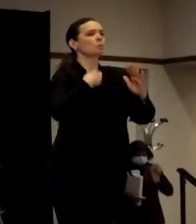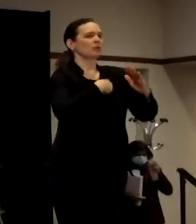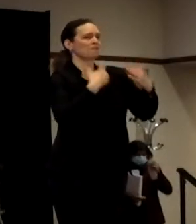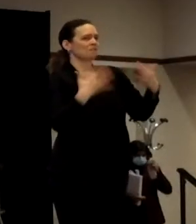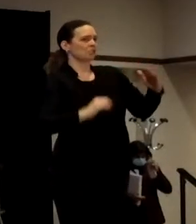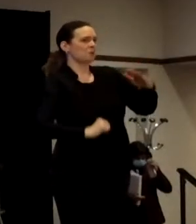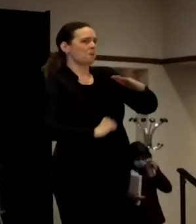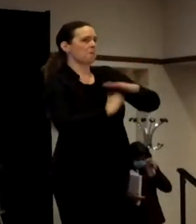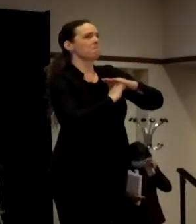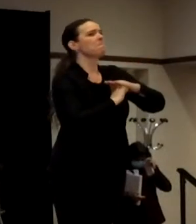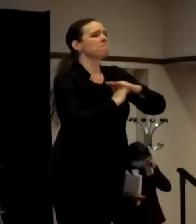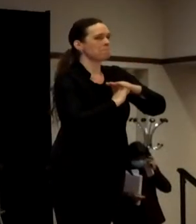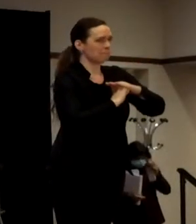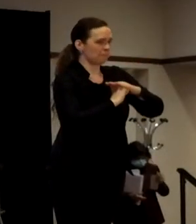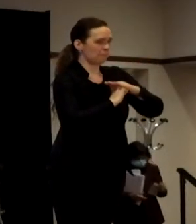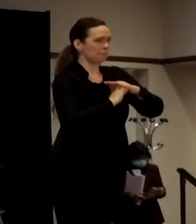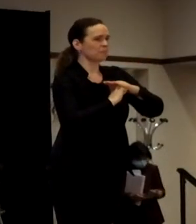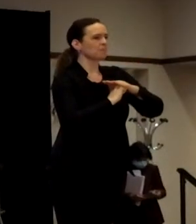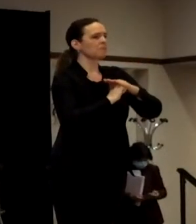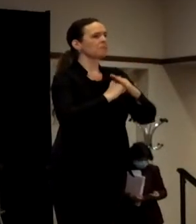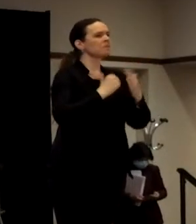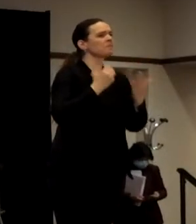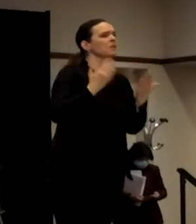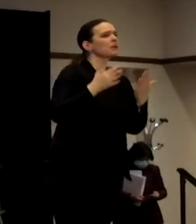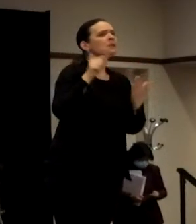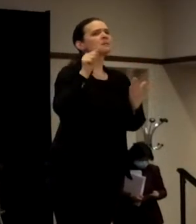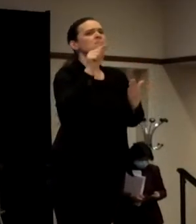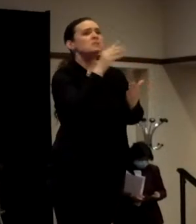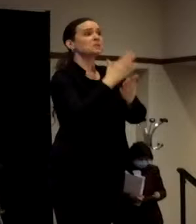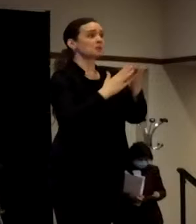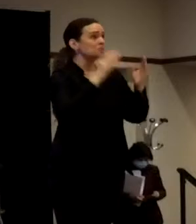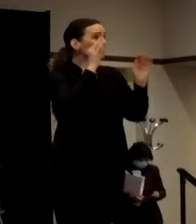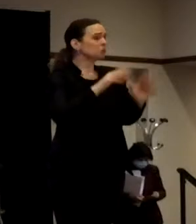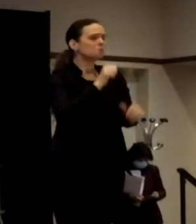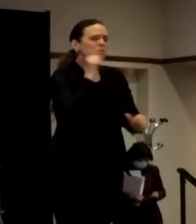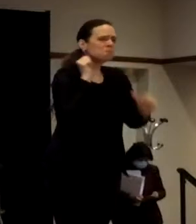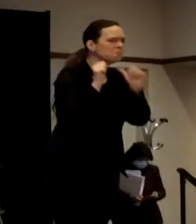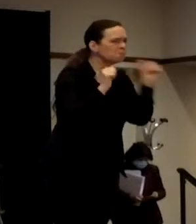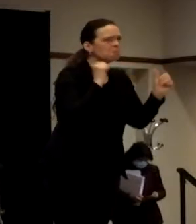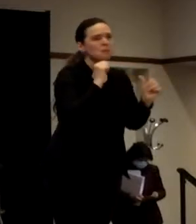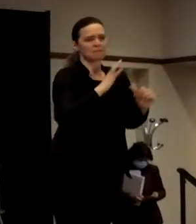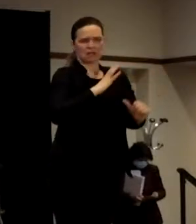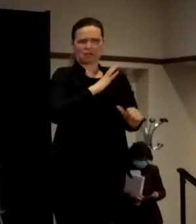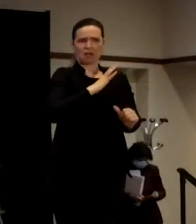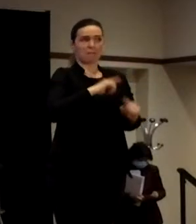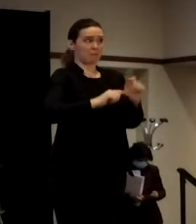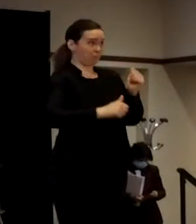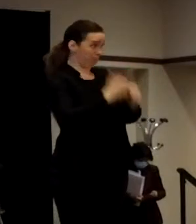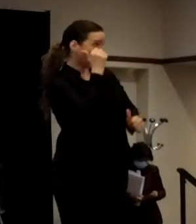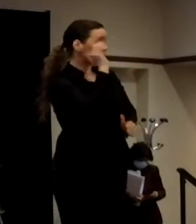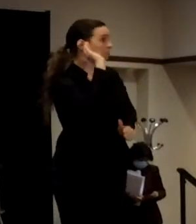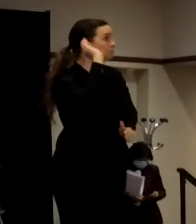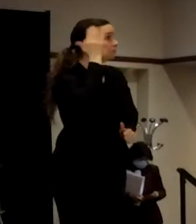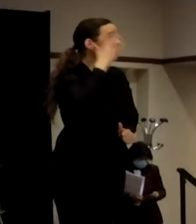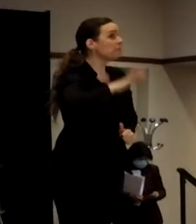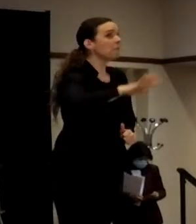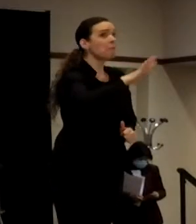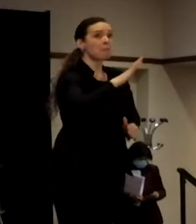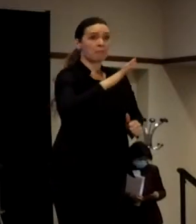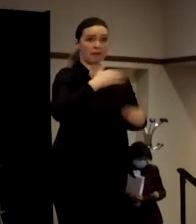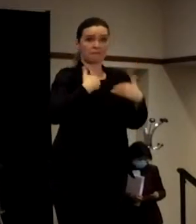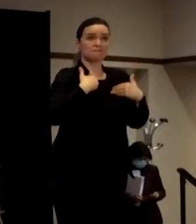vaccinated right now. And that's just the reality. In addition to that, we opened up at the county level for our county